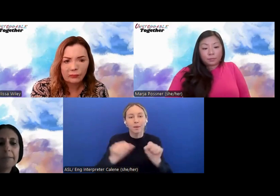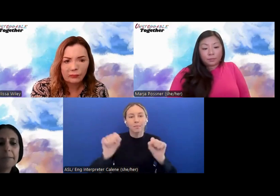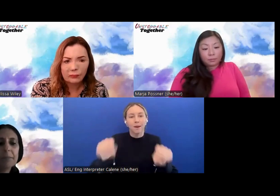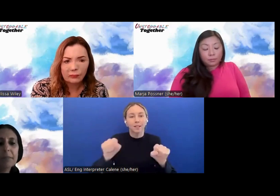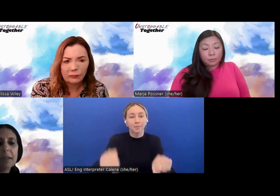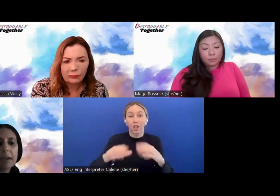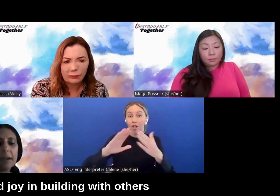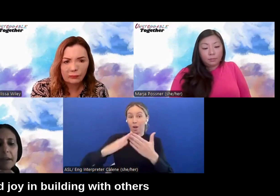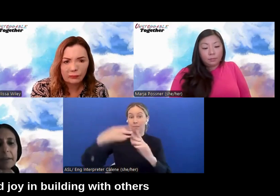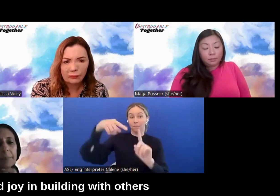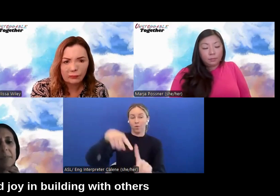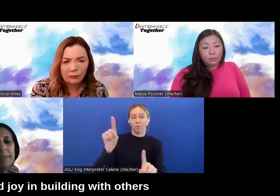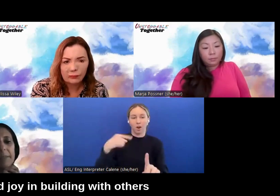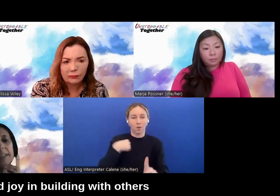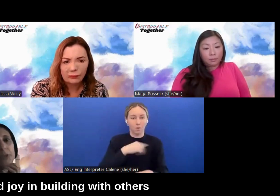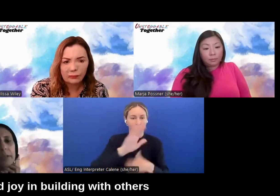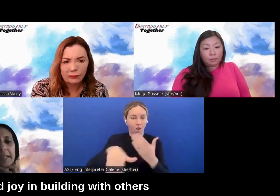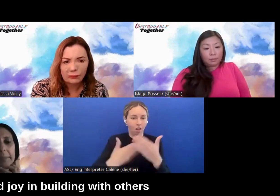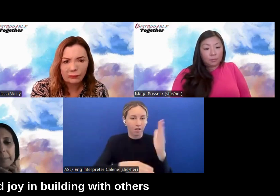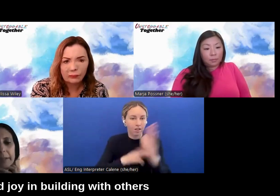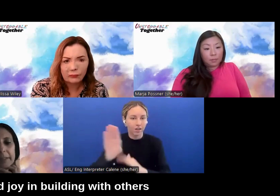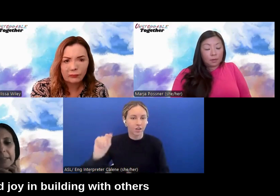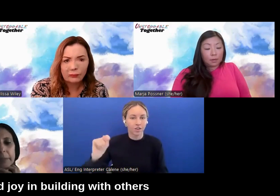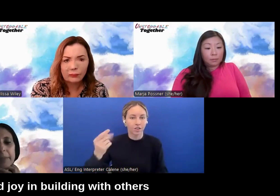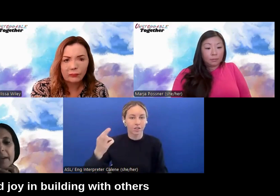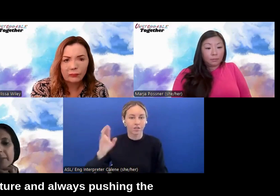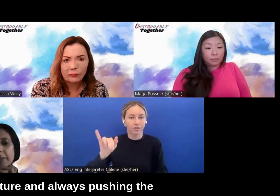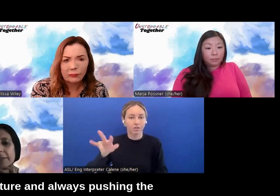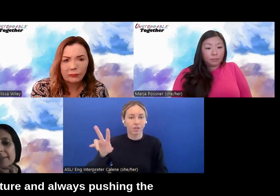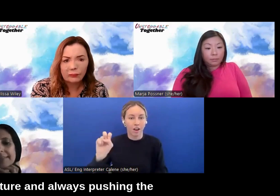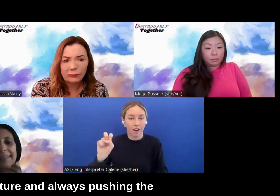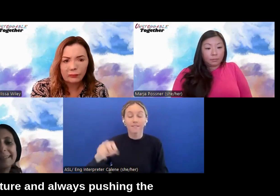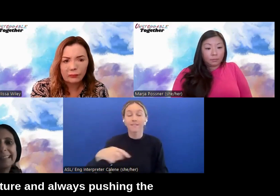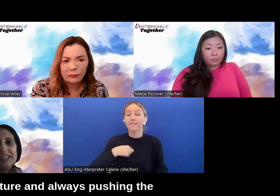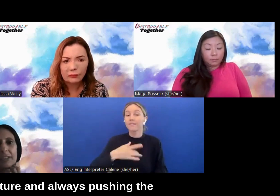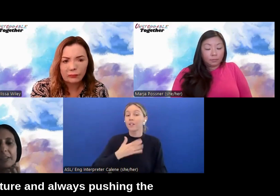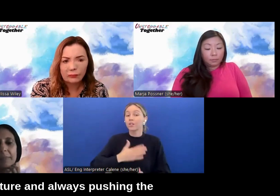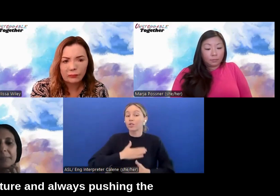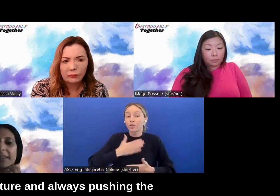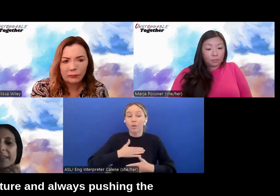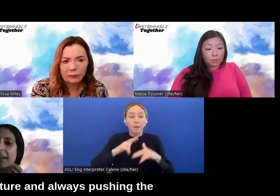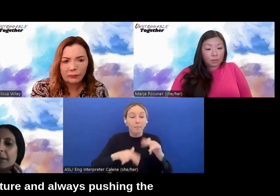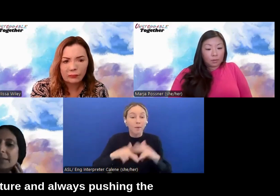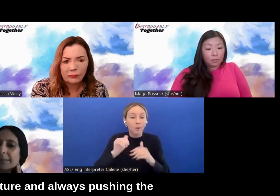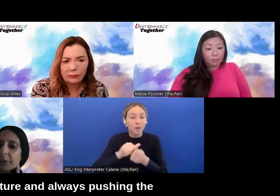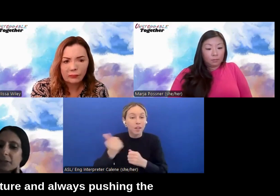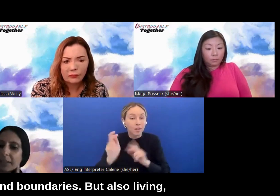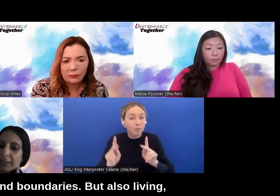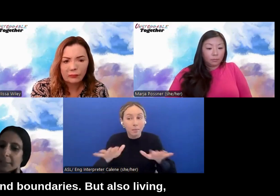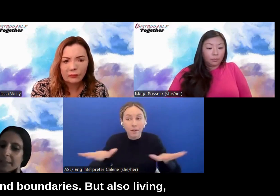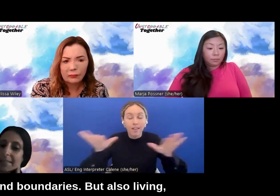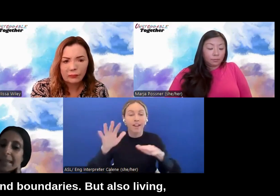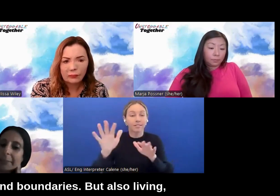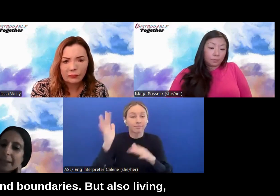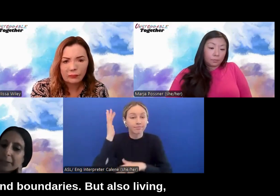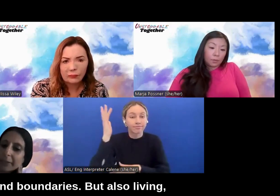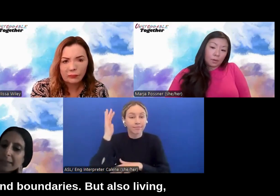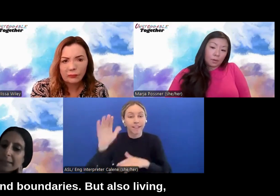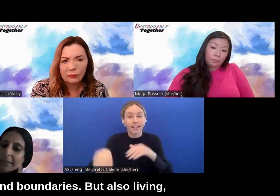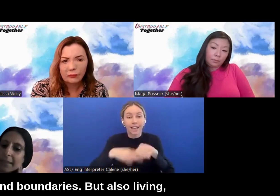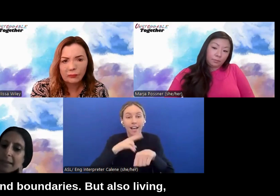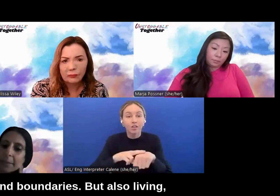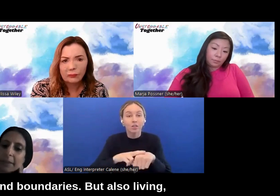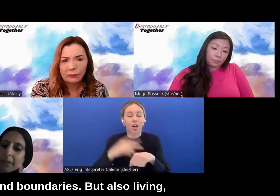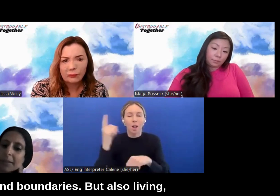thrive. I find joy in building with others in nature and always pushing the limits and